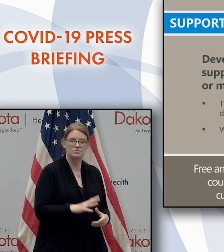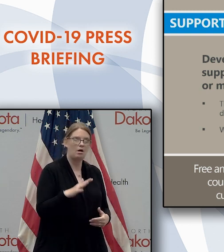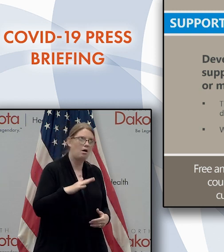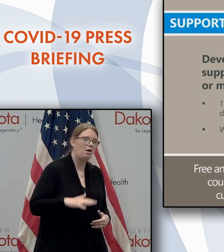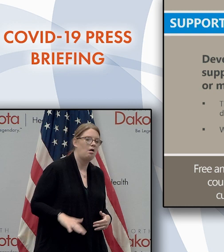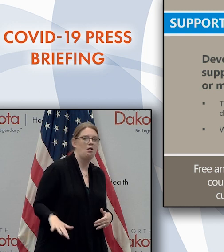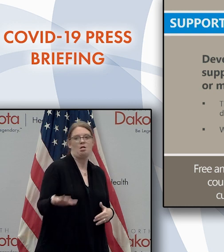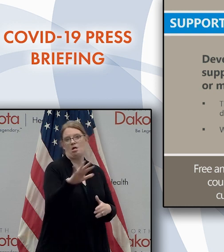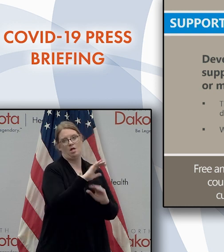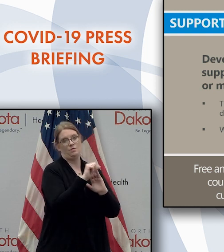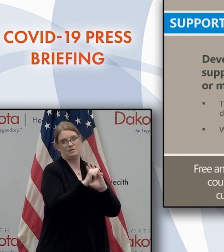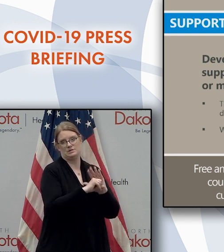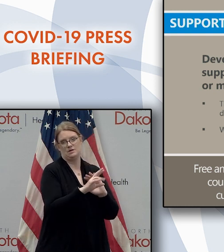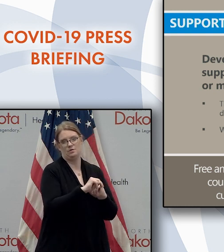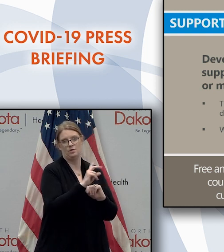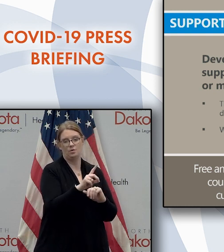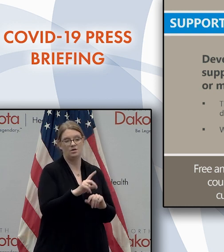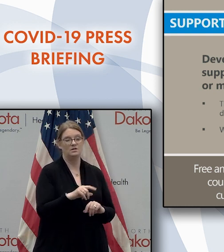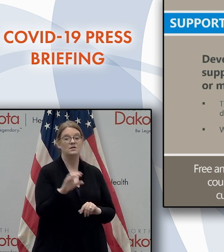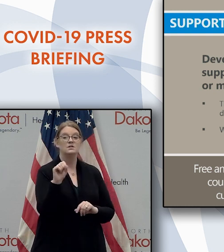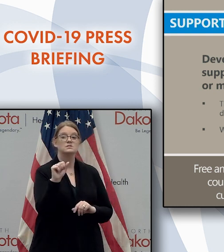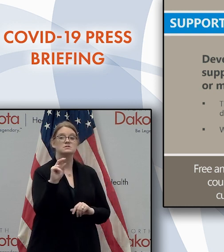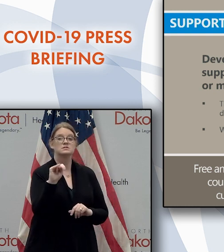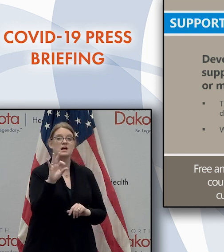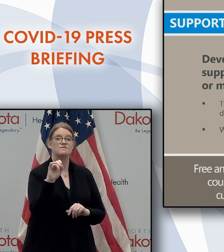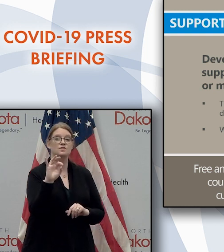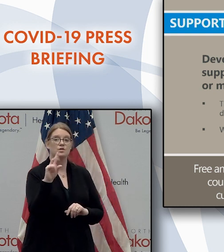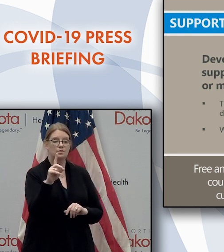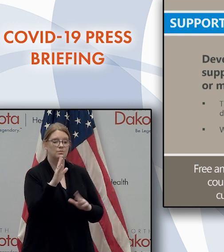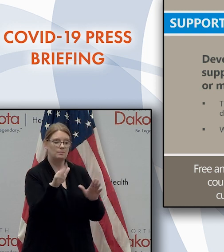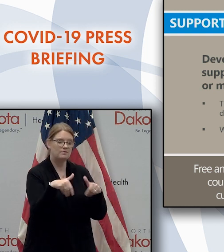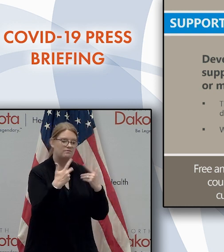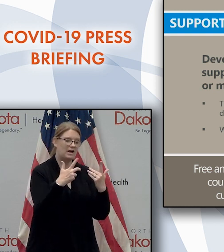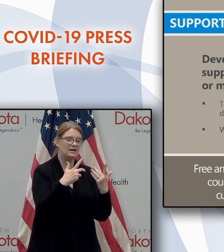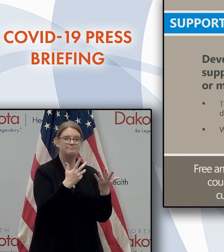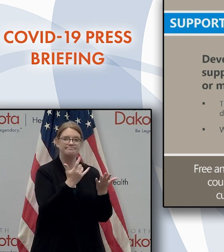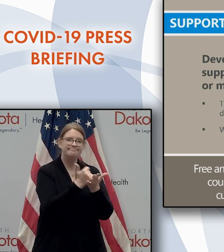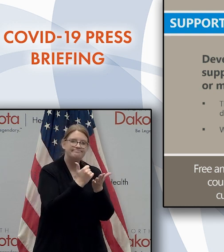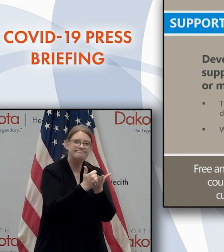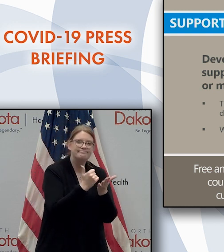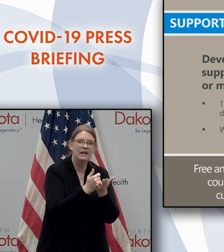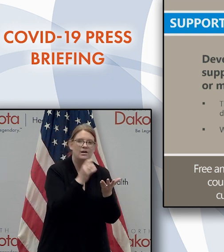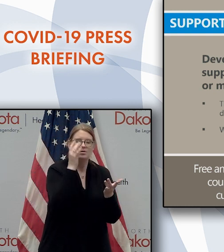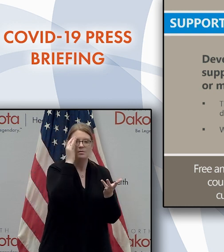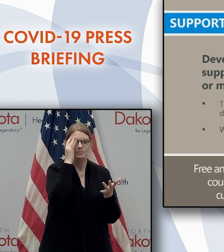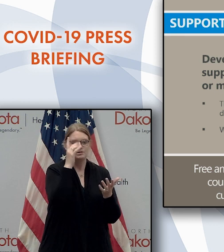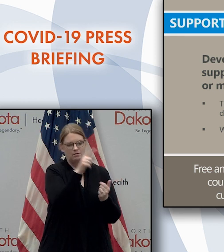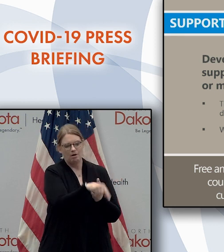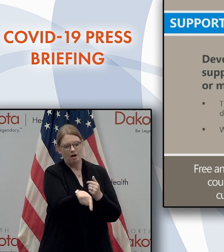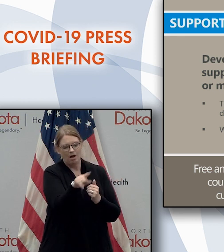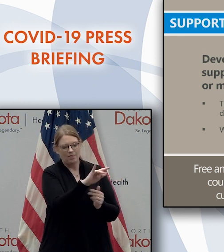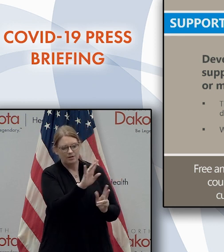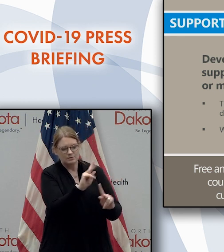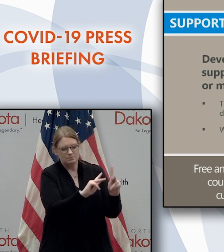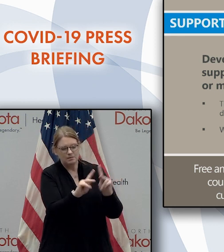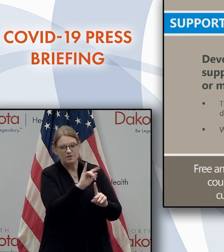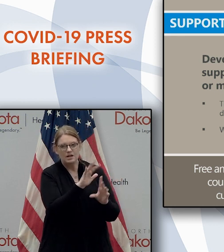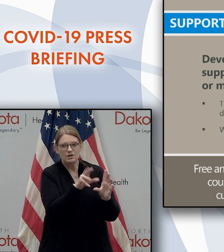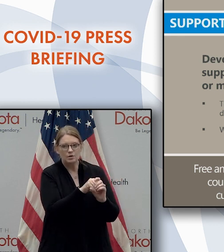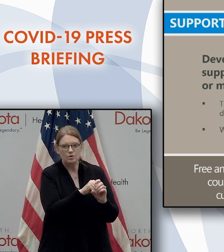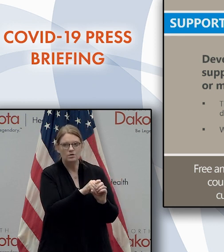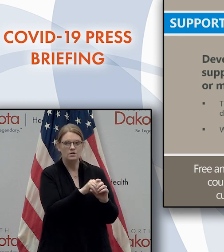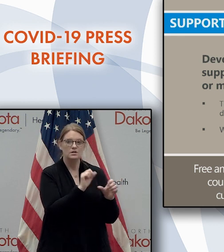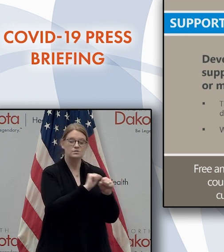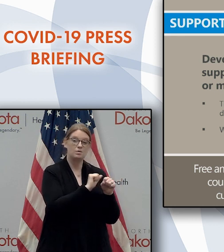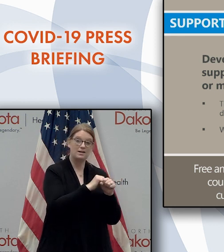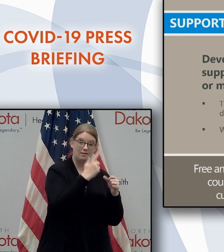state of North Dakota. Sanford will provide outreach and engagement to healthcare practitioners, including those